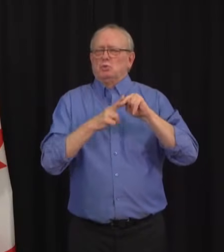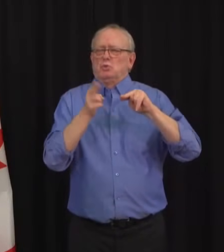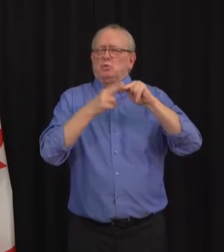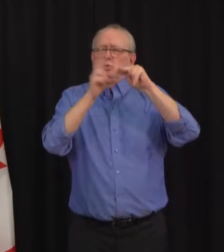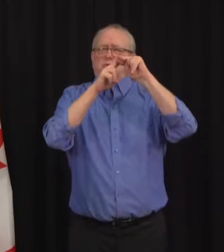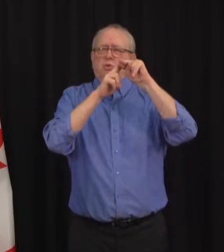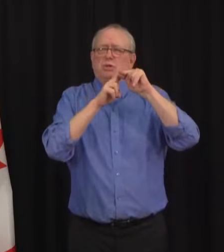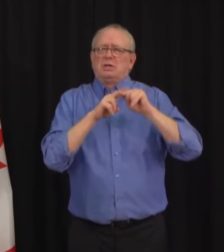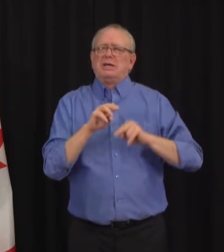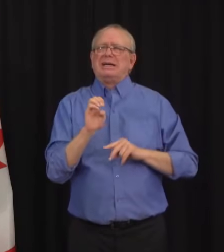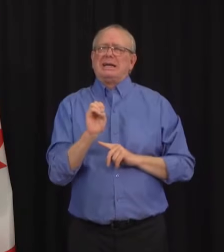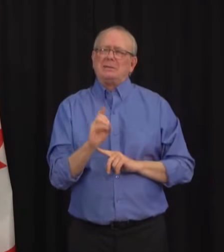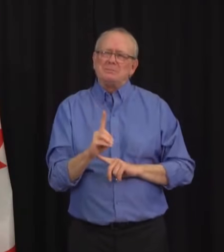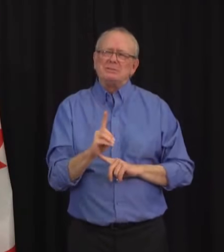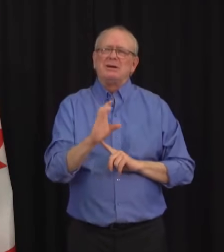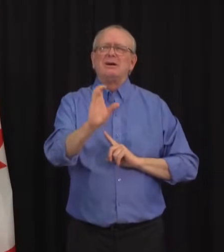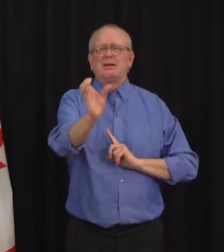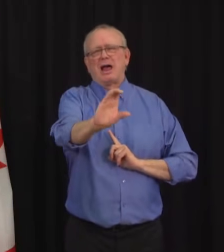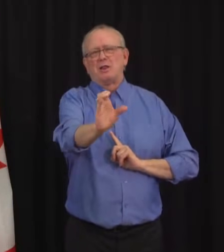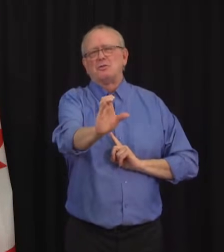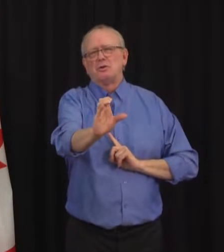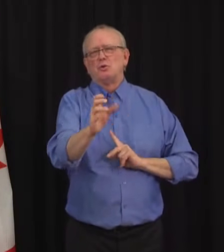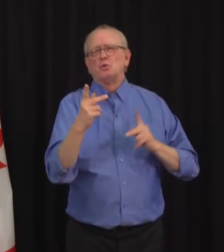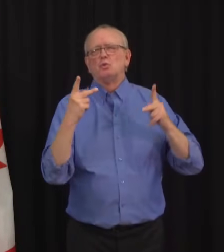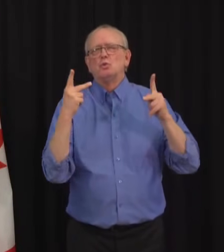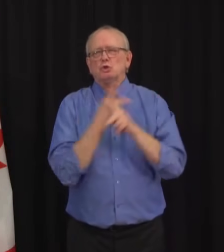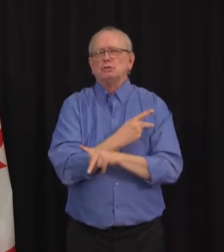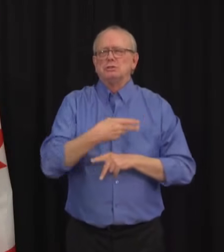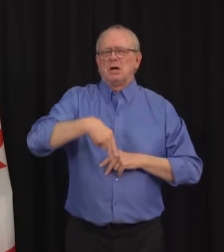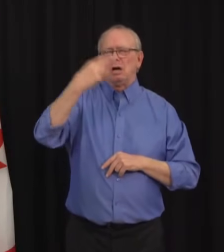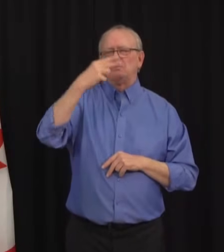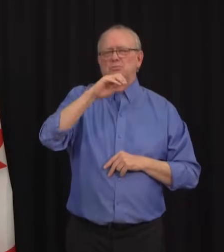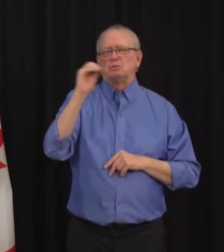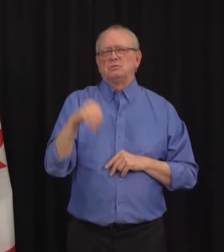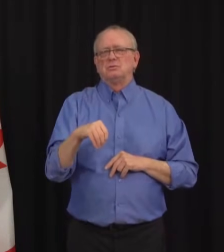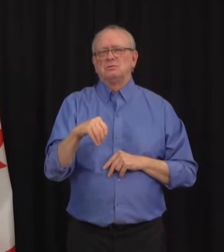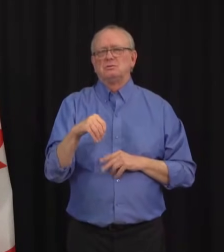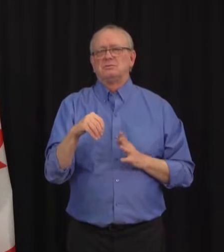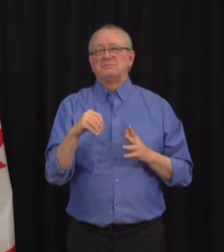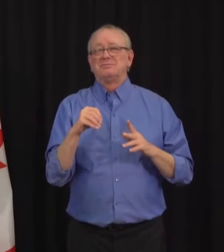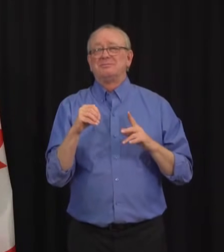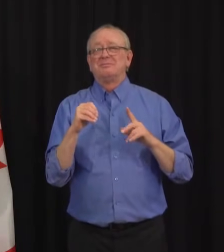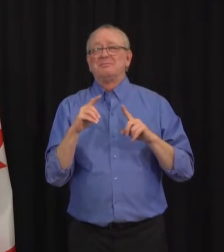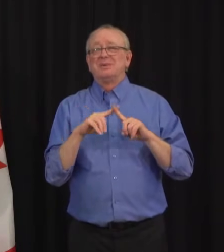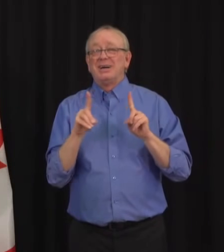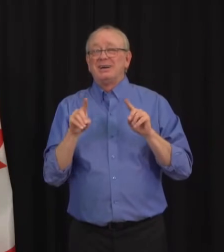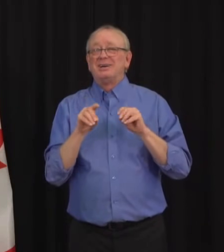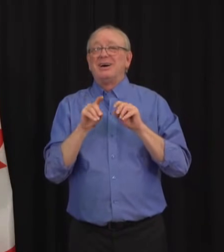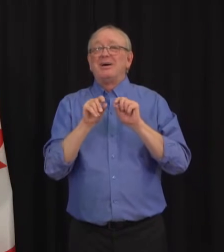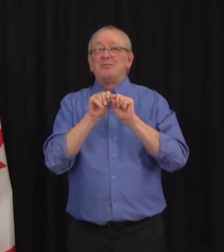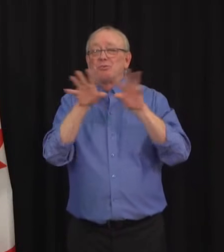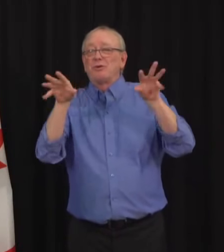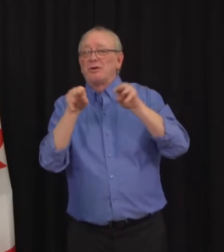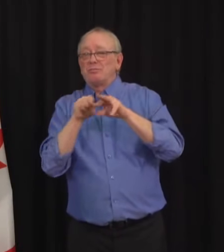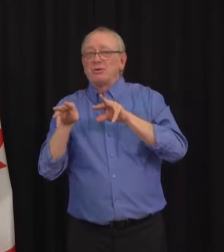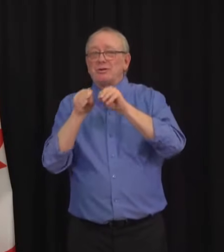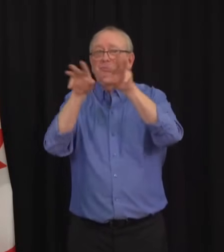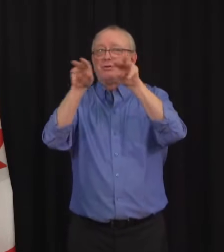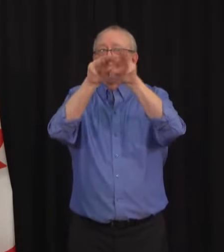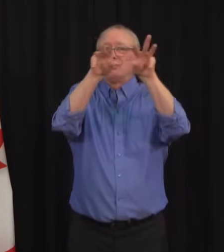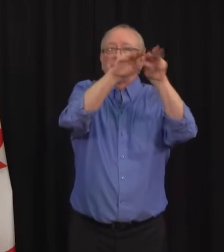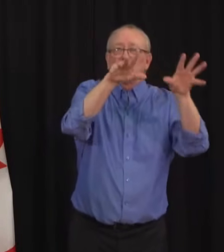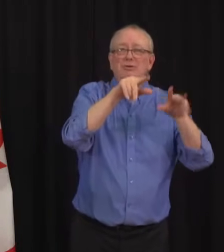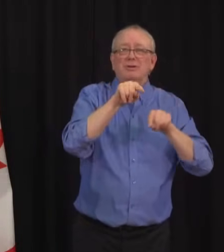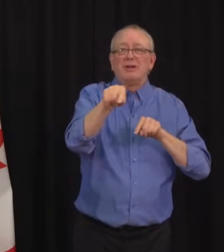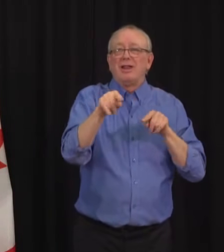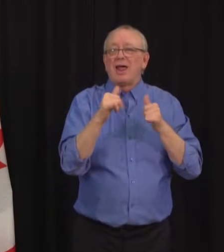the majority of cases in the province, we are seeing increased spread in many rural communities. COVID-19